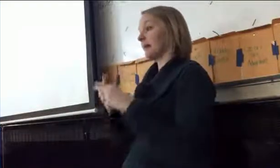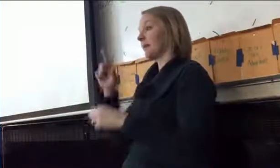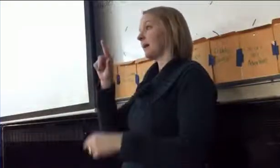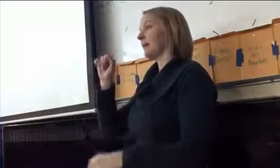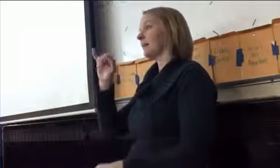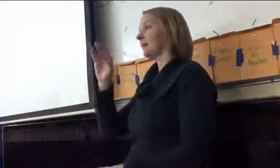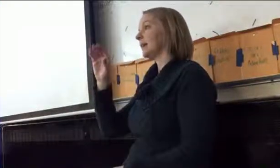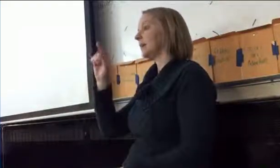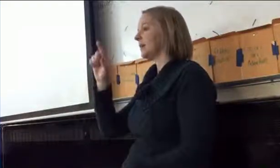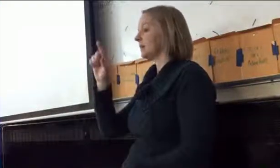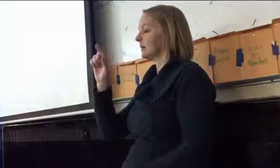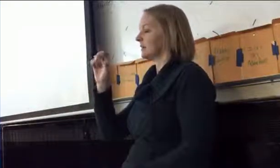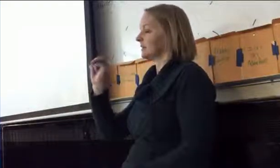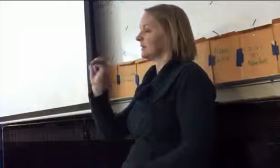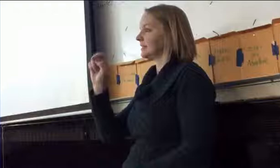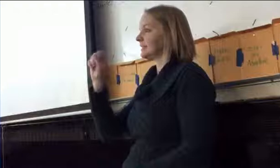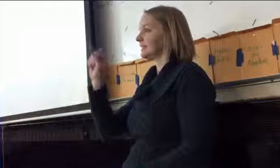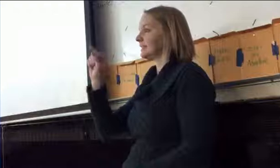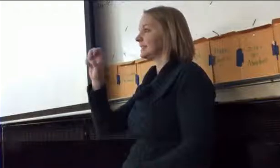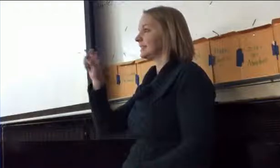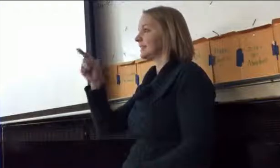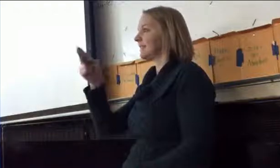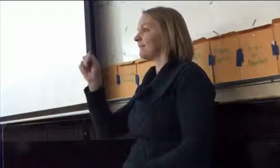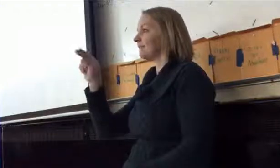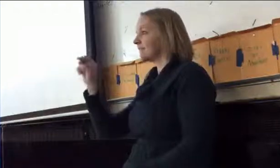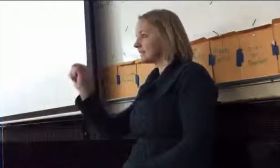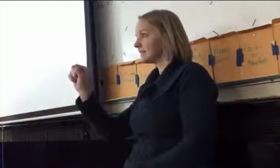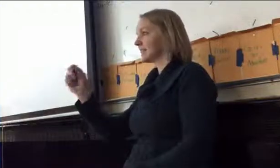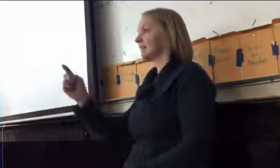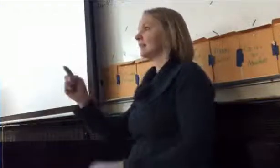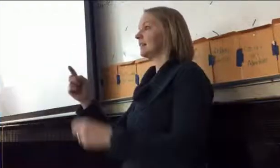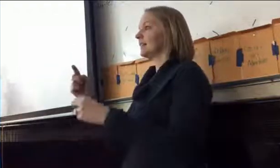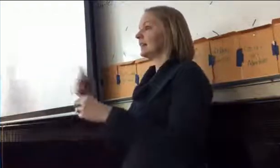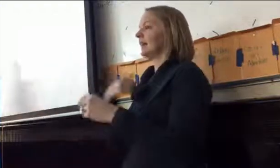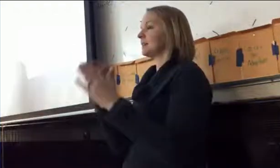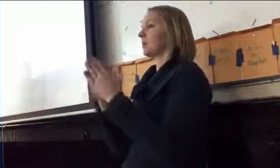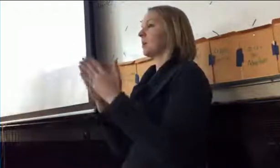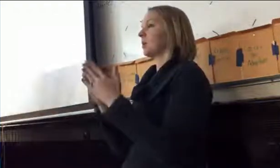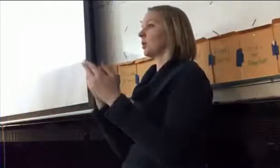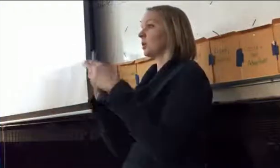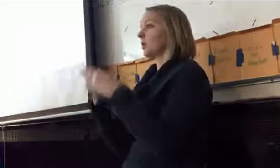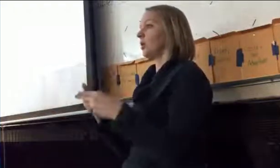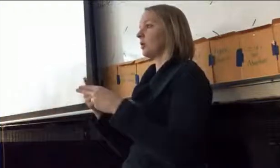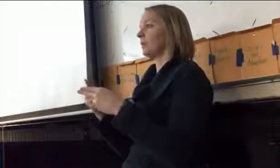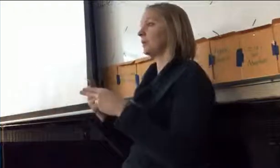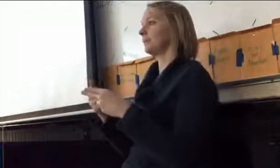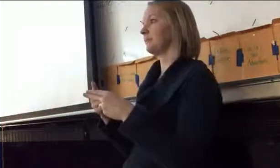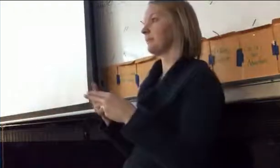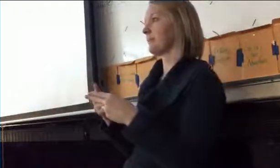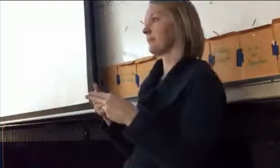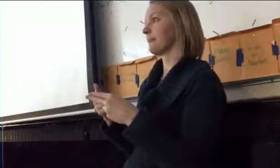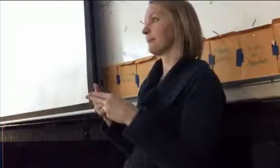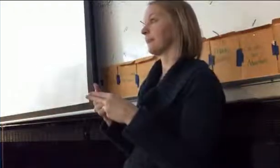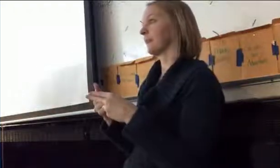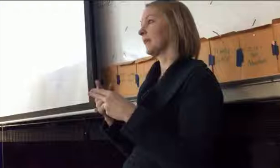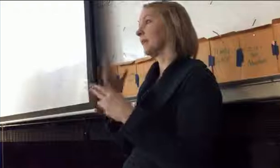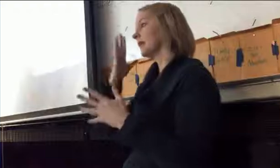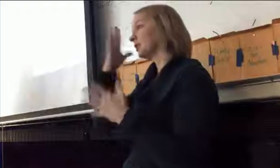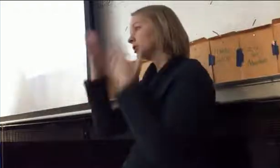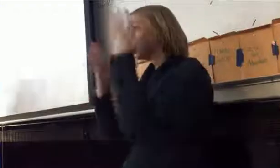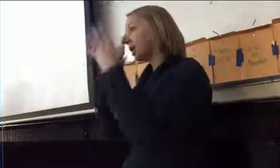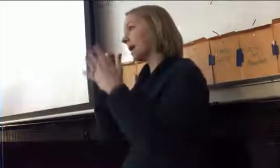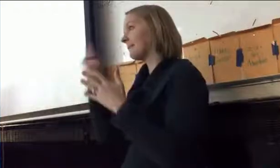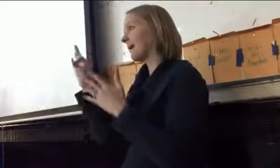out with this book called The Shame of the Cities. If you will highlight where it says political machines.